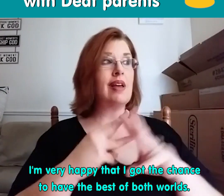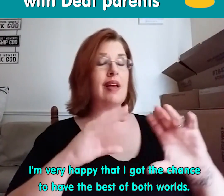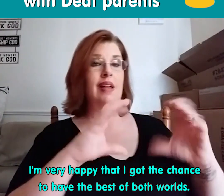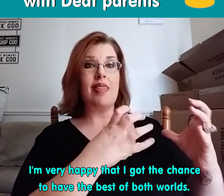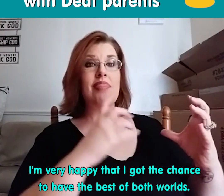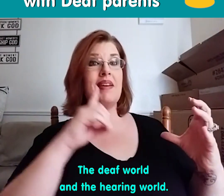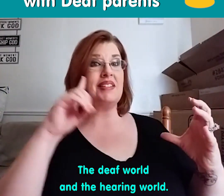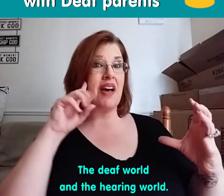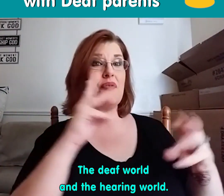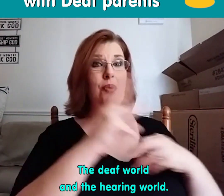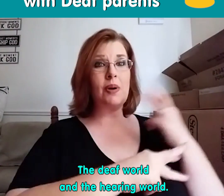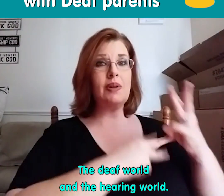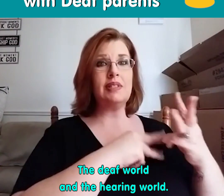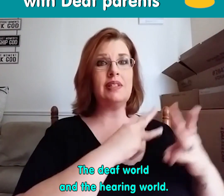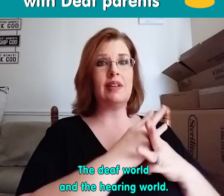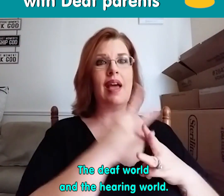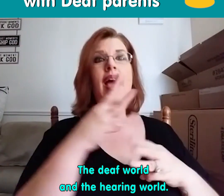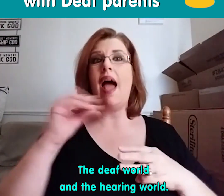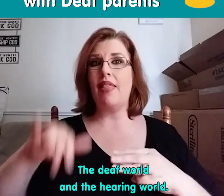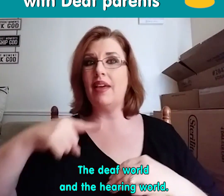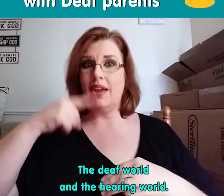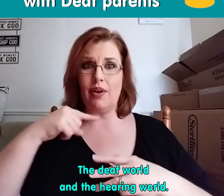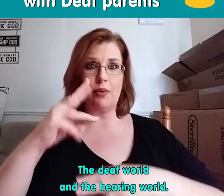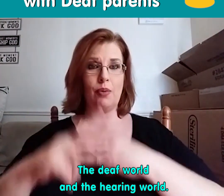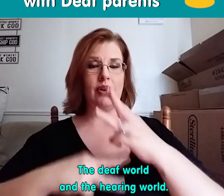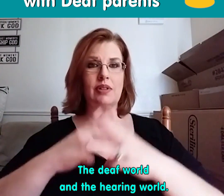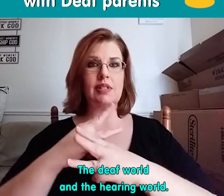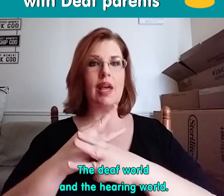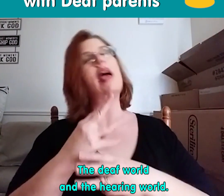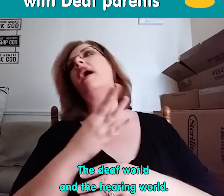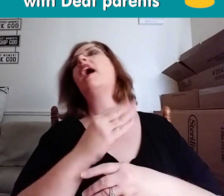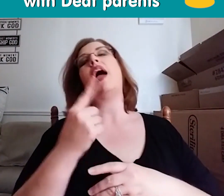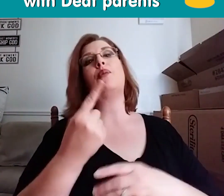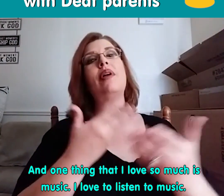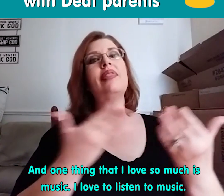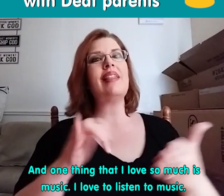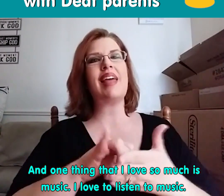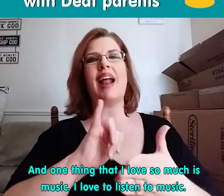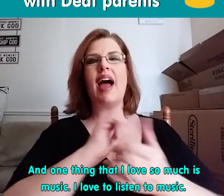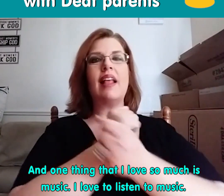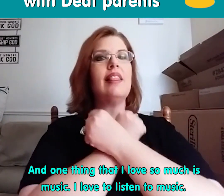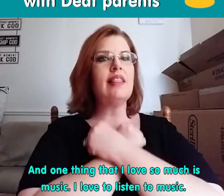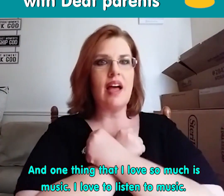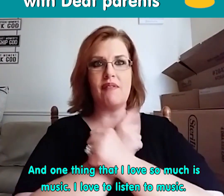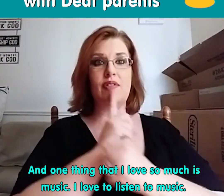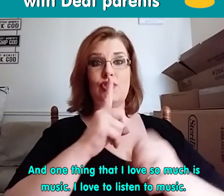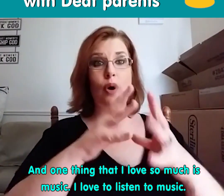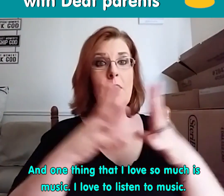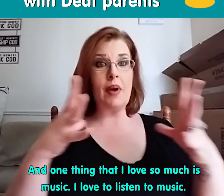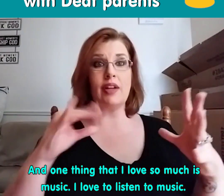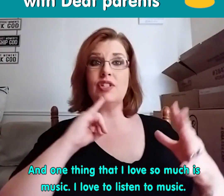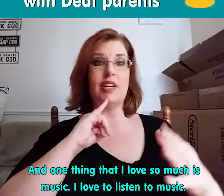deaf couple's kid. You never got to know me as